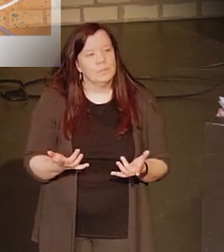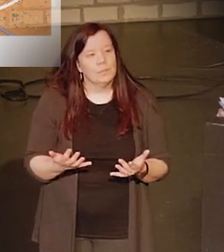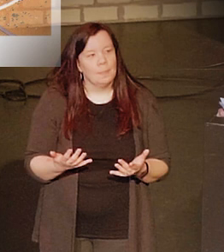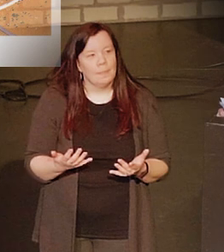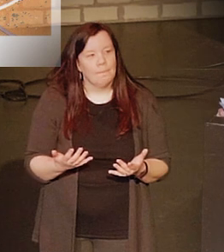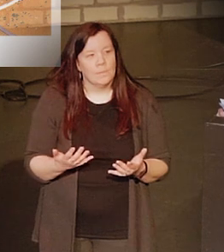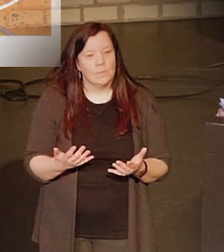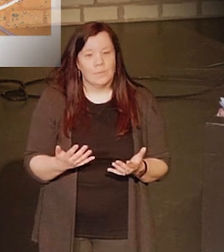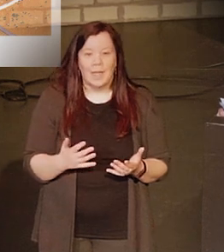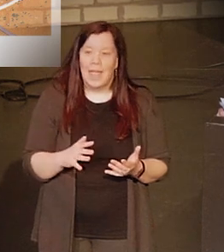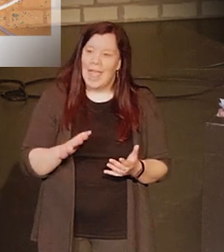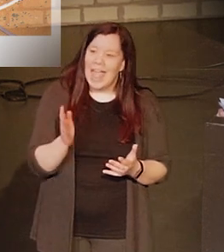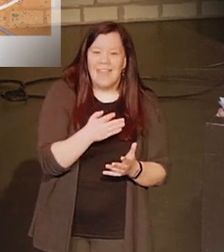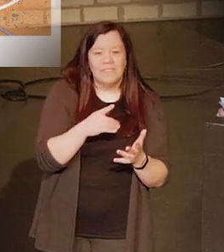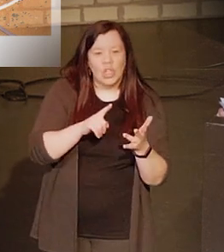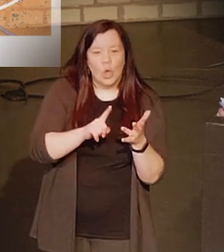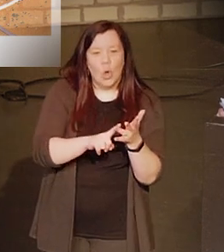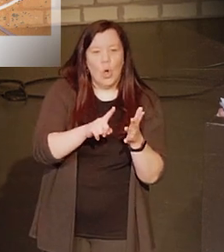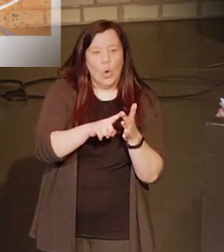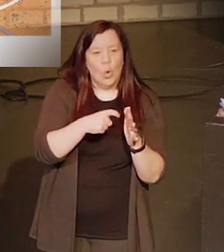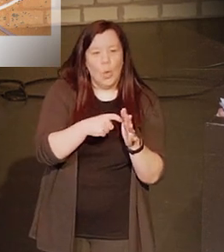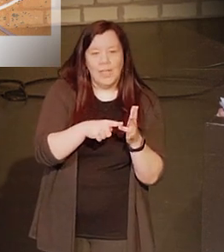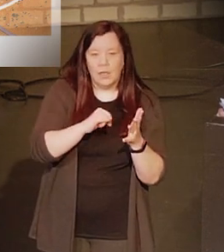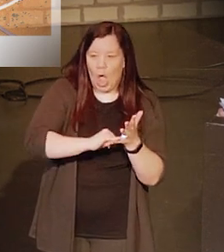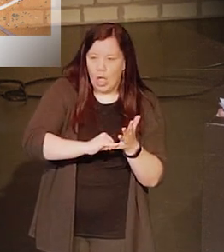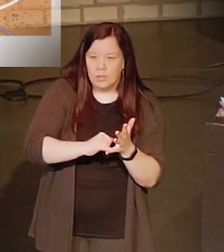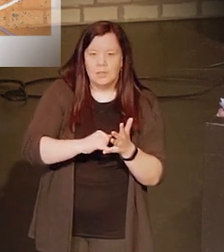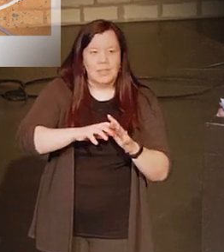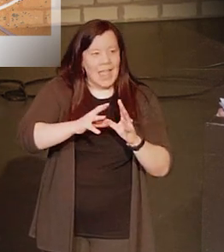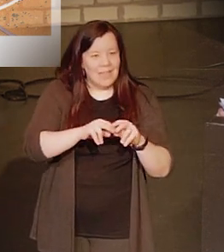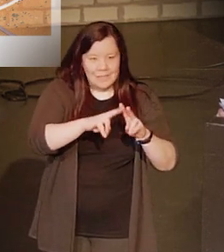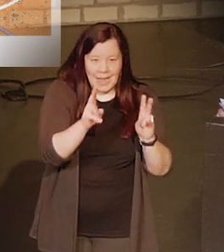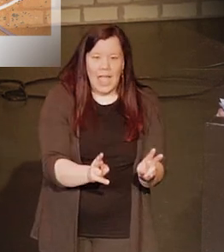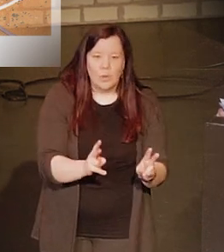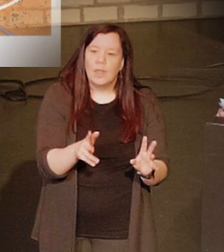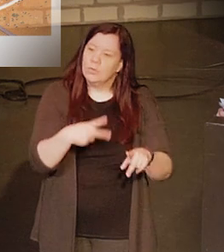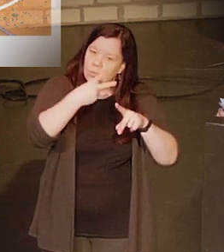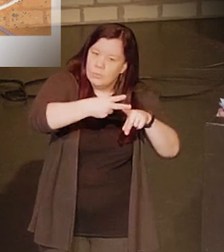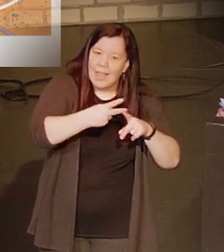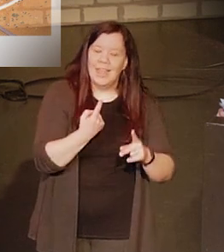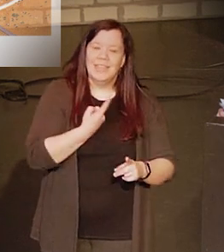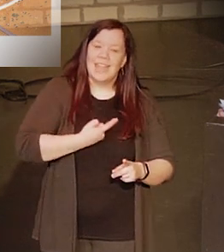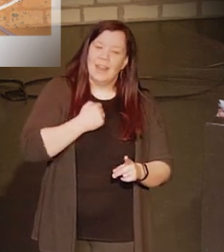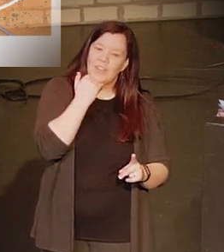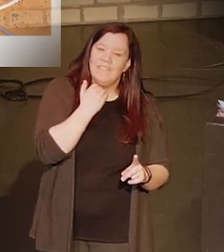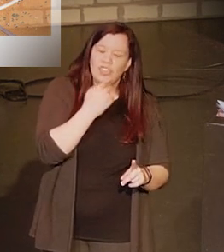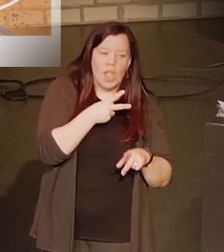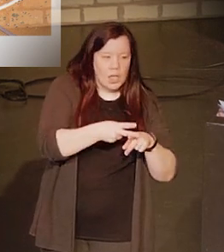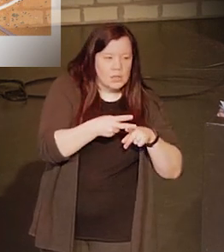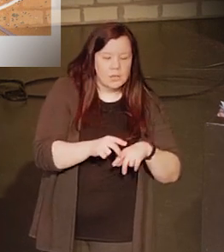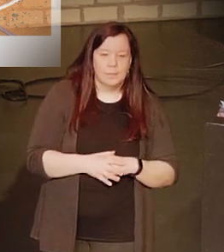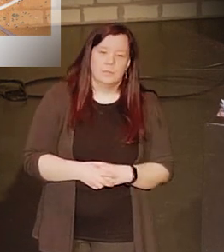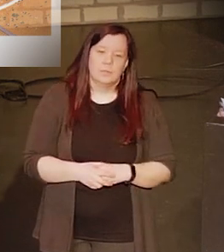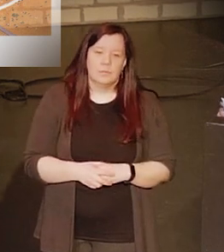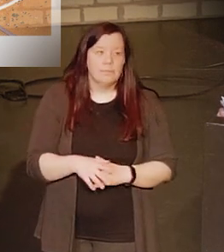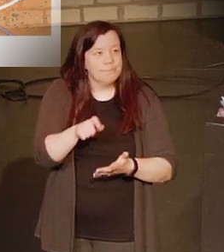every oikos, every home, every household being self-sufficient. Xenophon, one of the writers